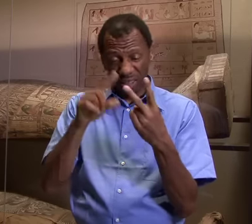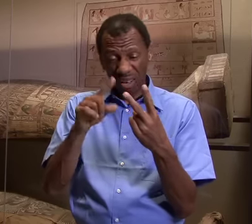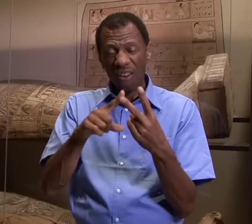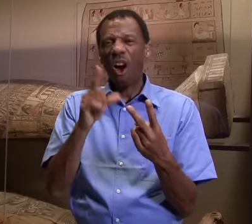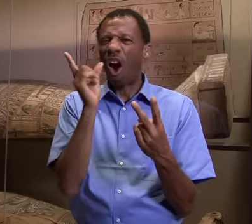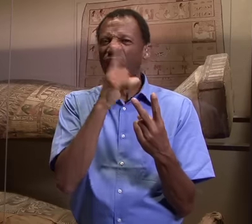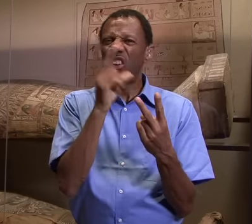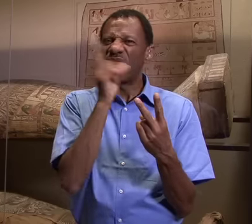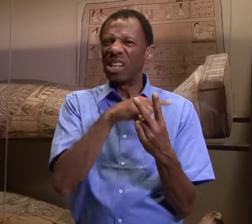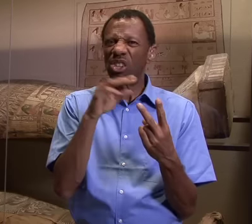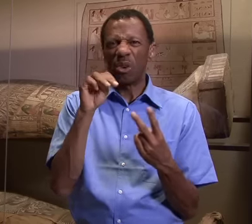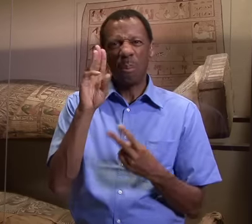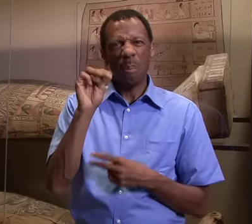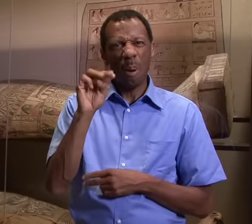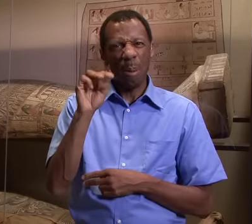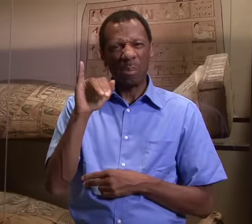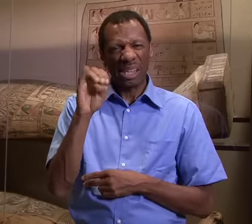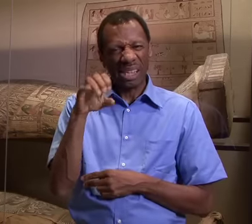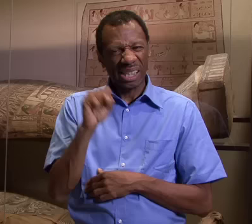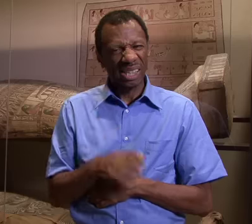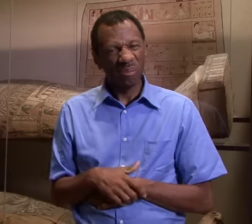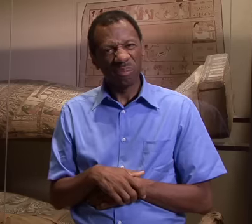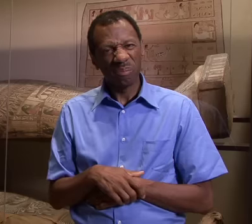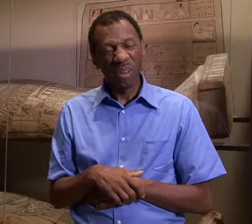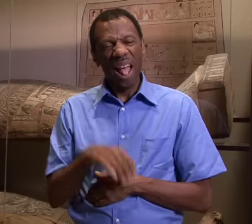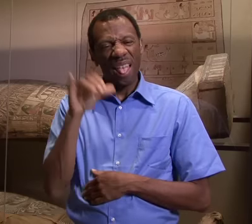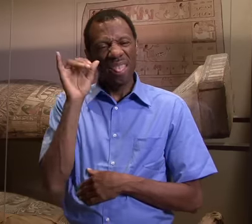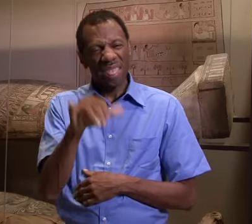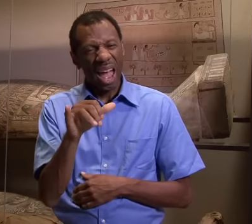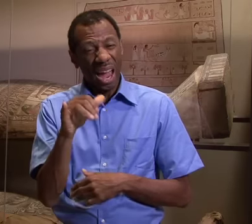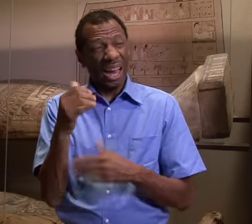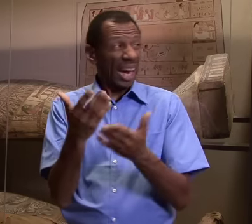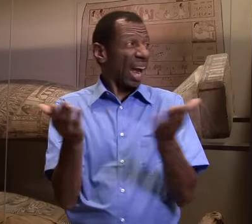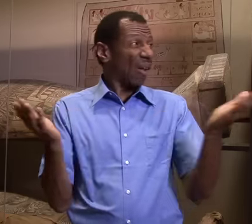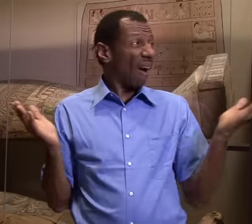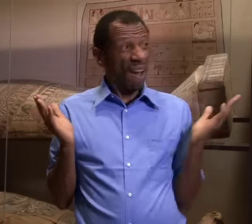Did you know there are natural mummies and artificial mummies?